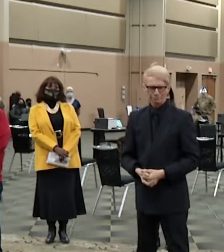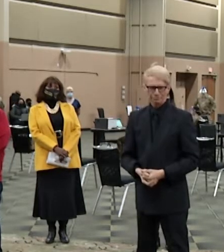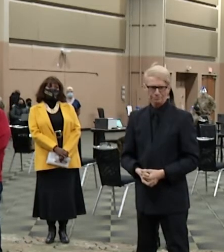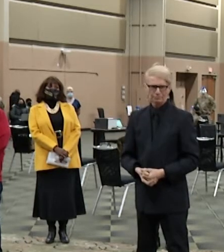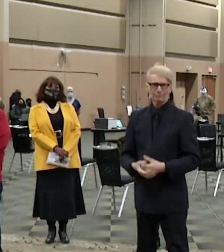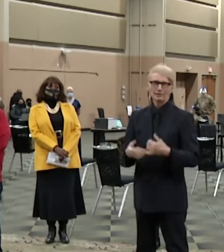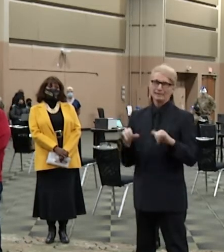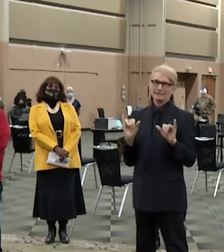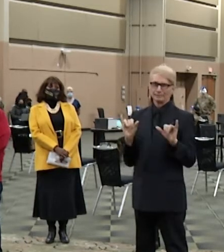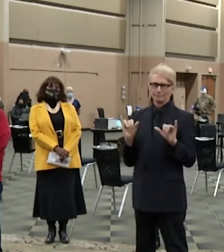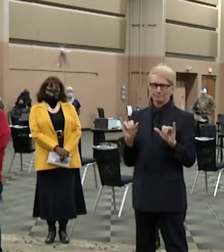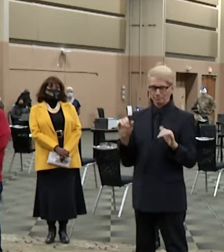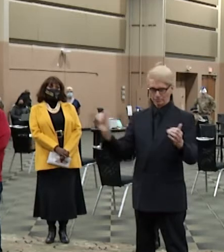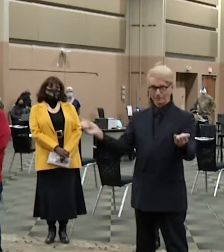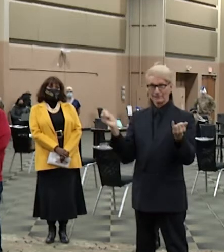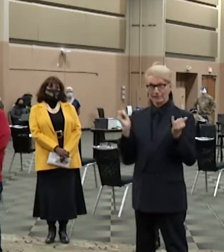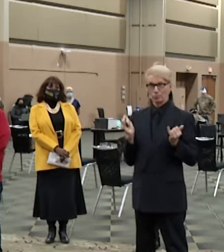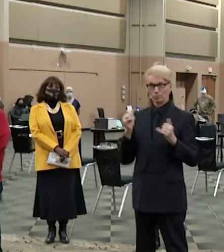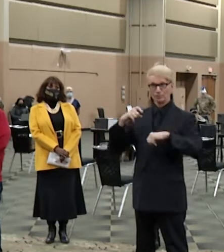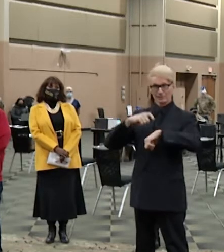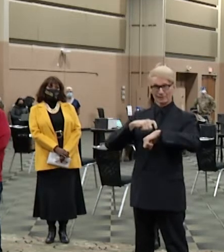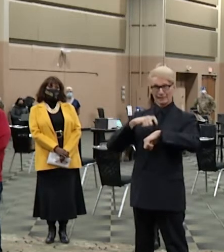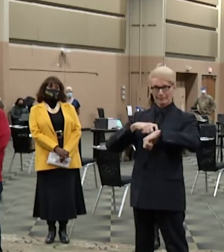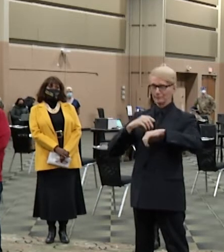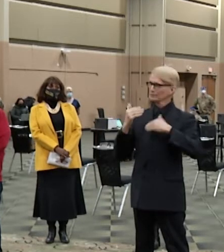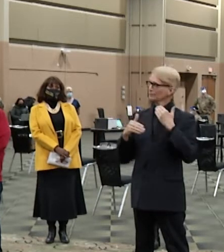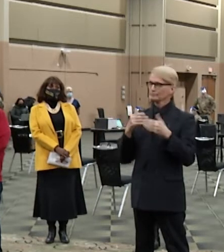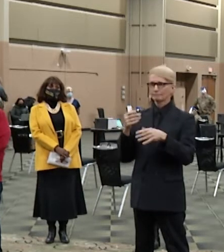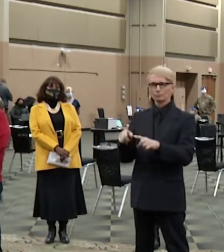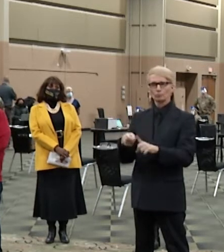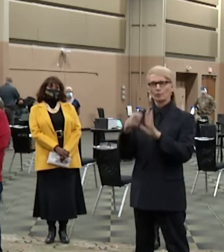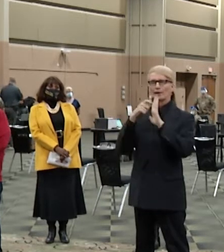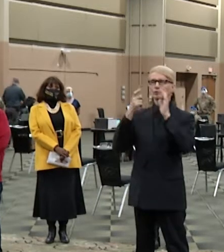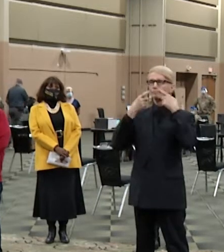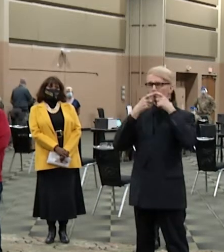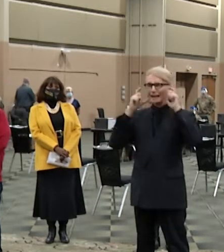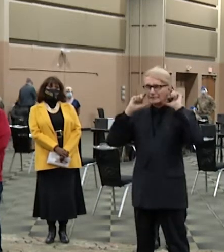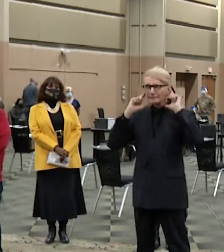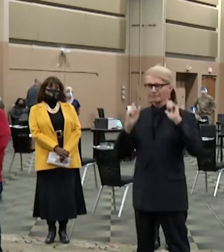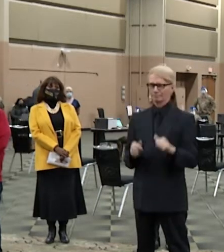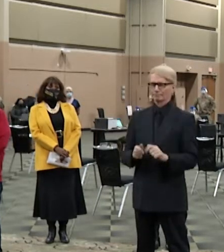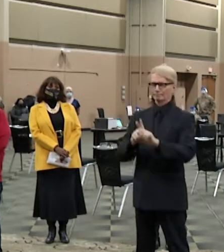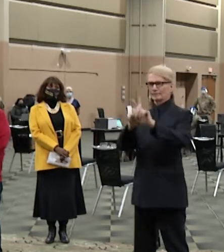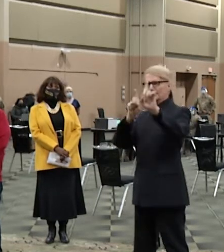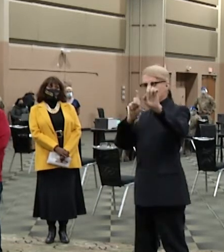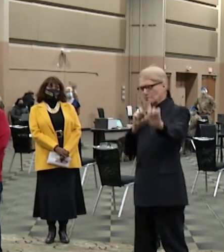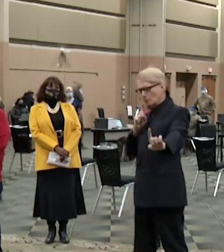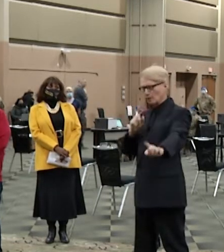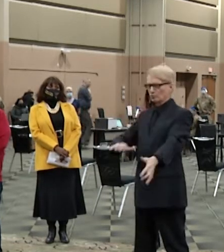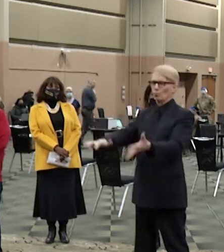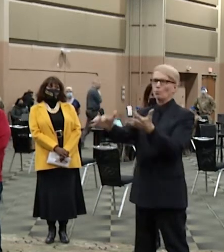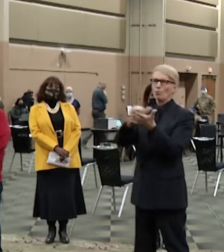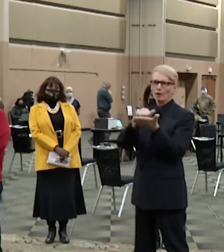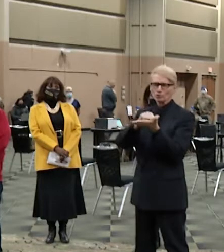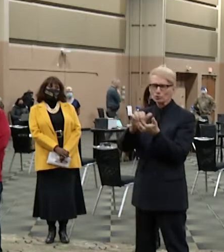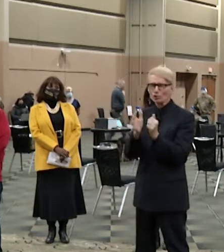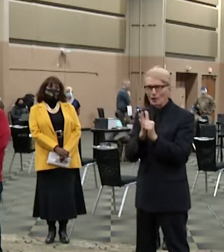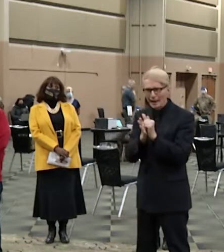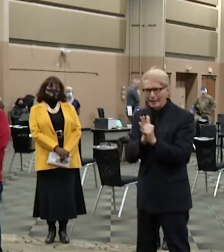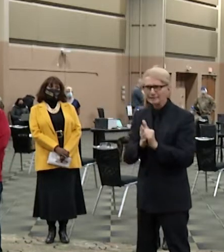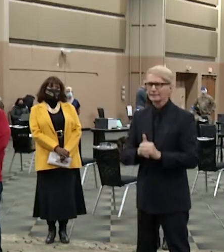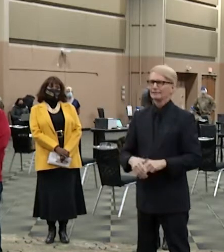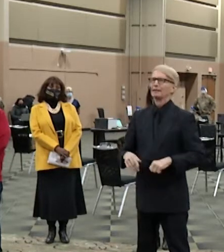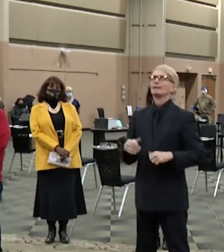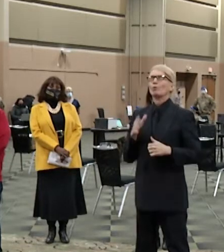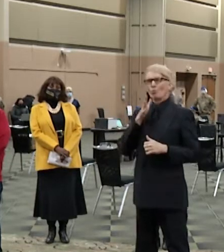for the time being, please everyone, mask up, keep your distance, wash your hands, and remember, we'll stay